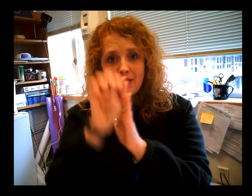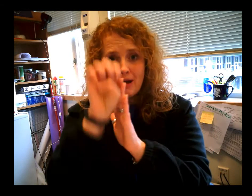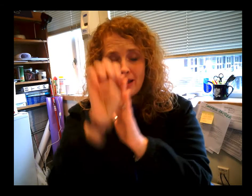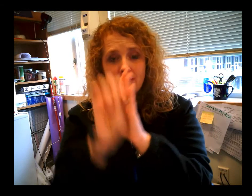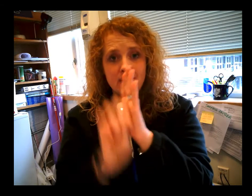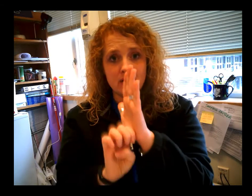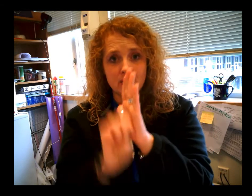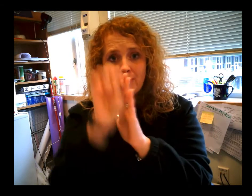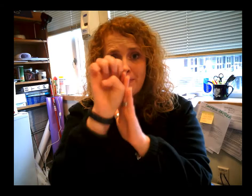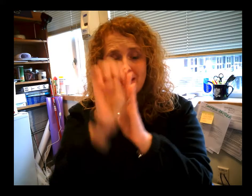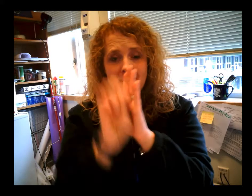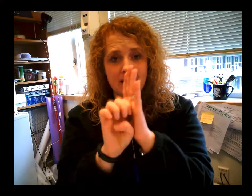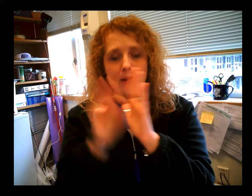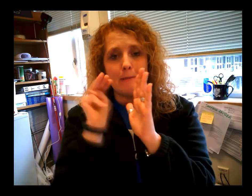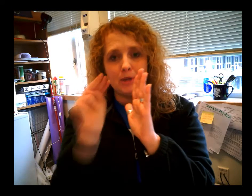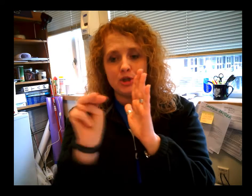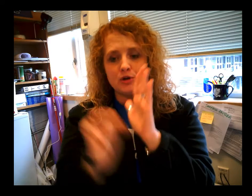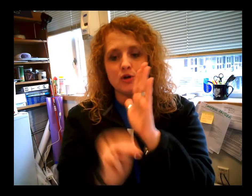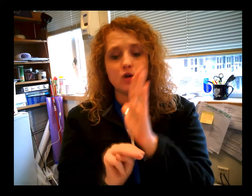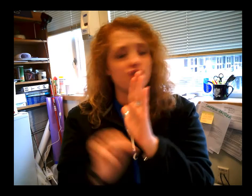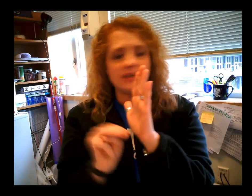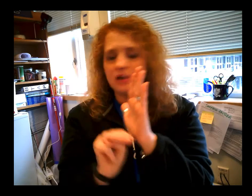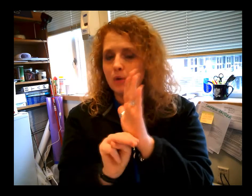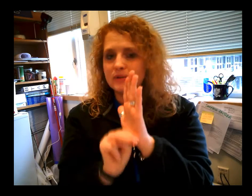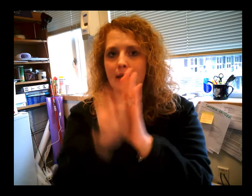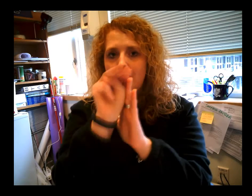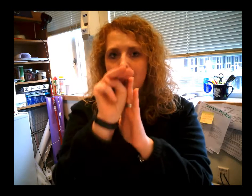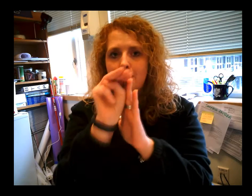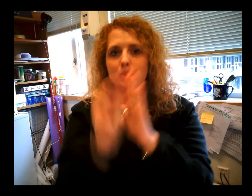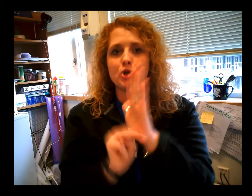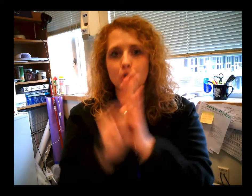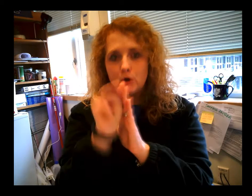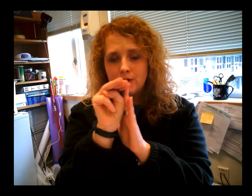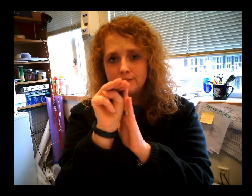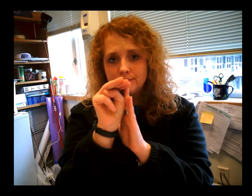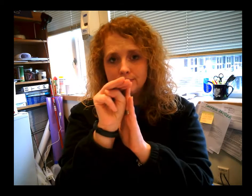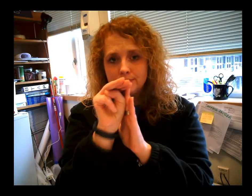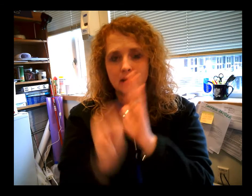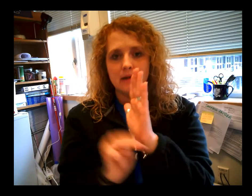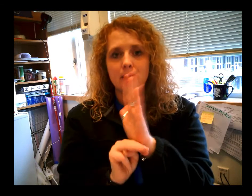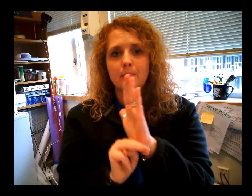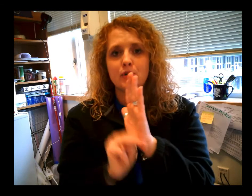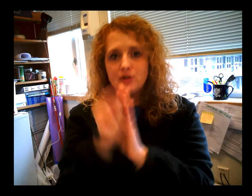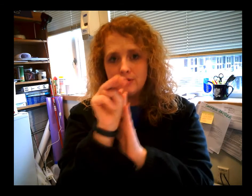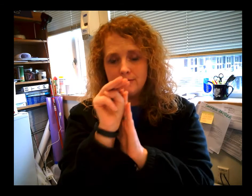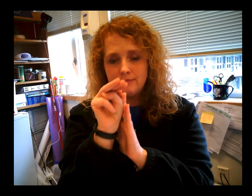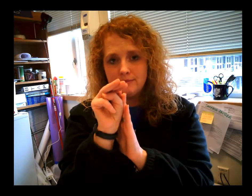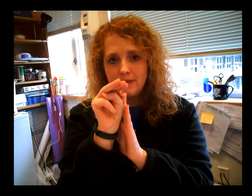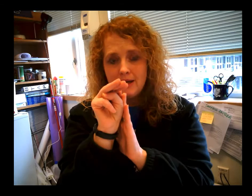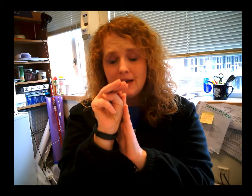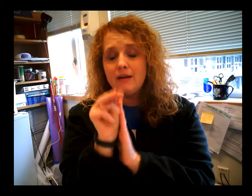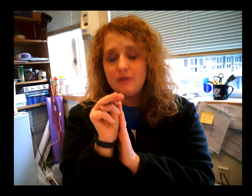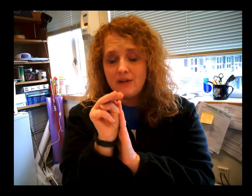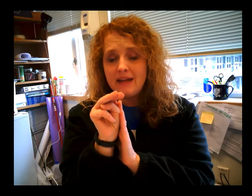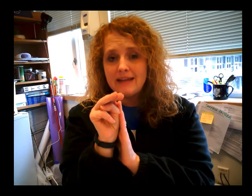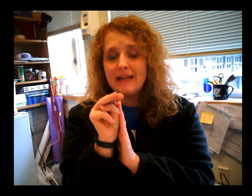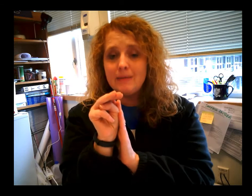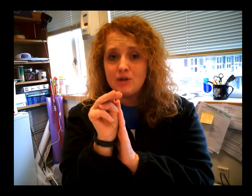elevator goes up and down? Mature just goes up. Mature. mature. Now you'd think that immature